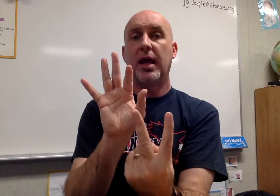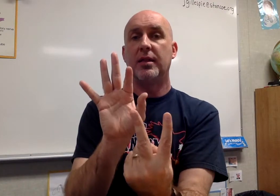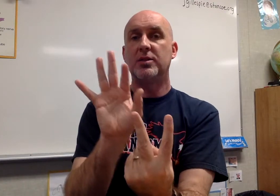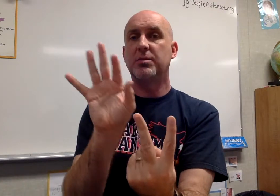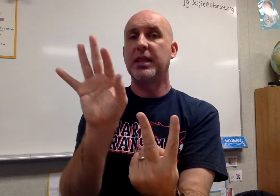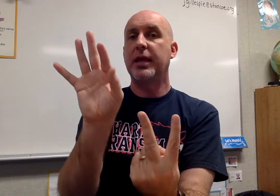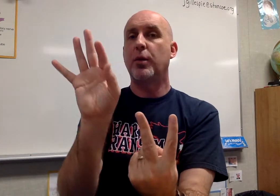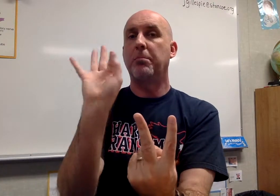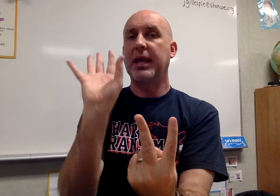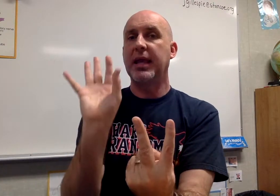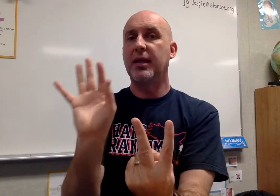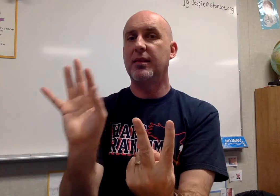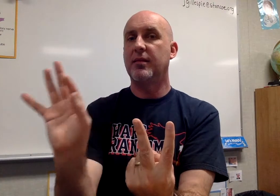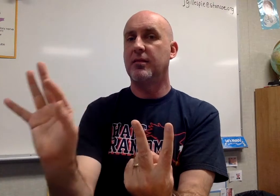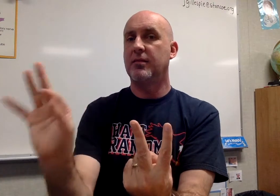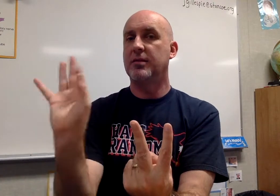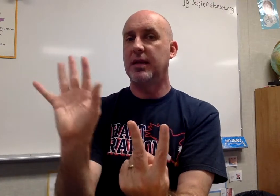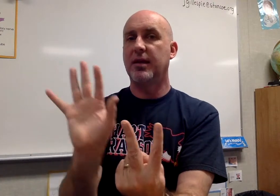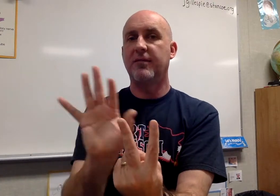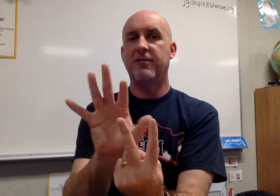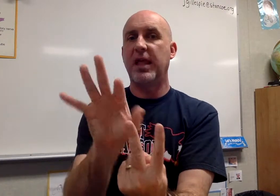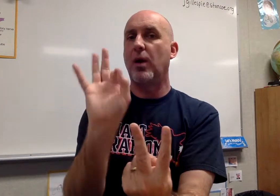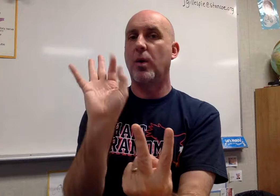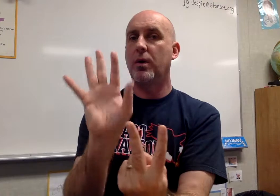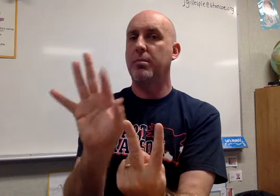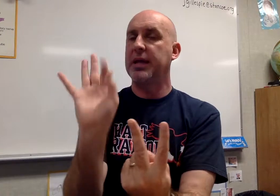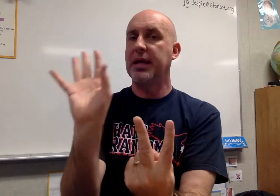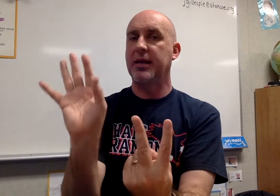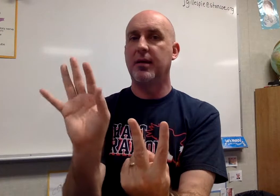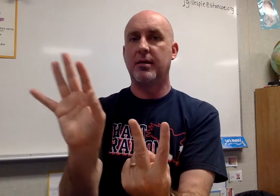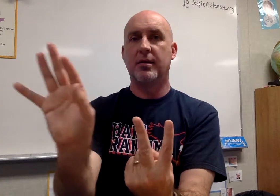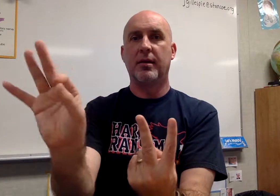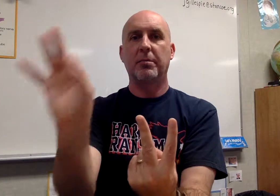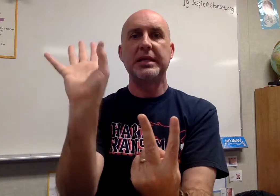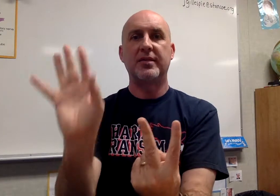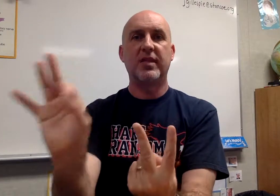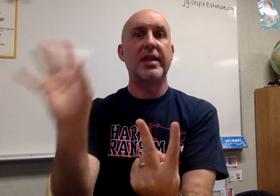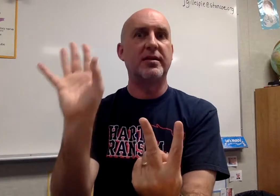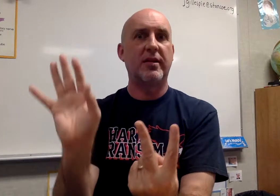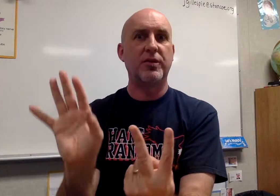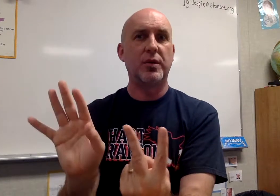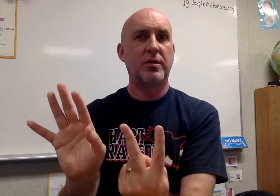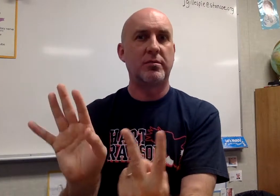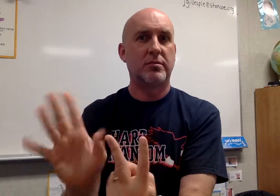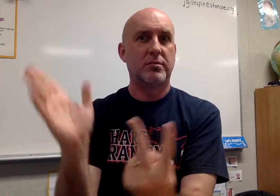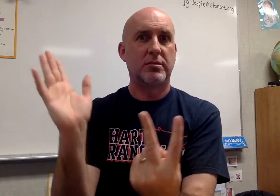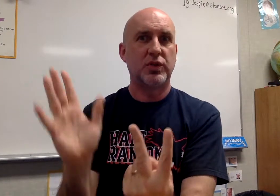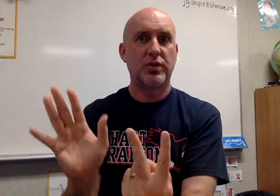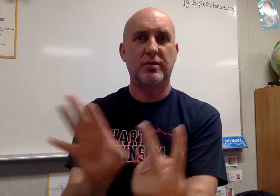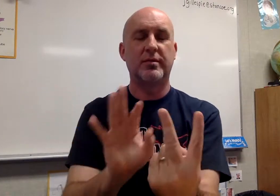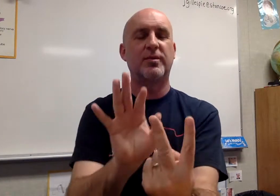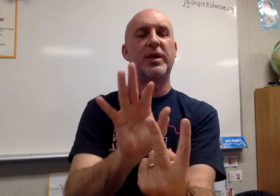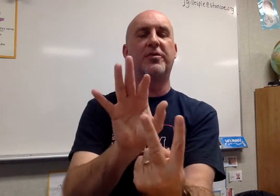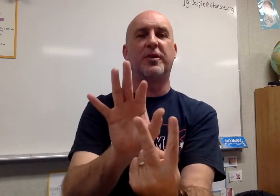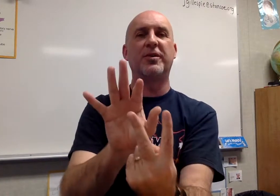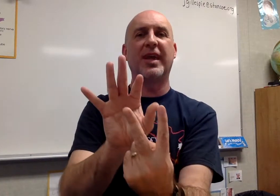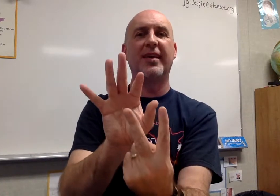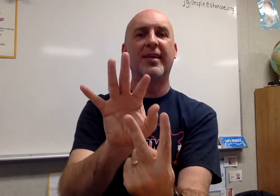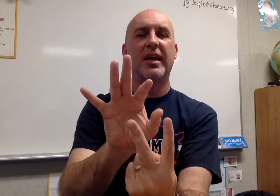then it's going to be like you're picking a little delicate flower or picking a piece of lint off your shirt or whatever, okay?